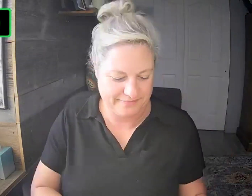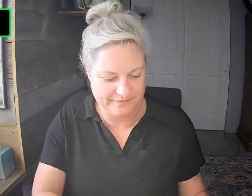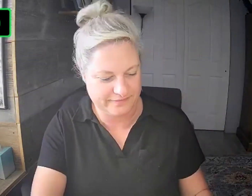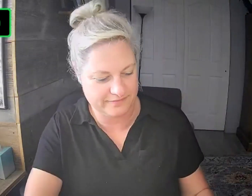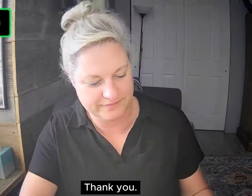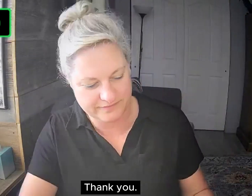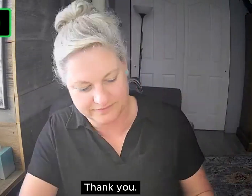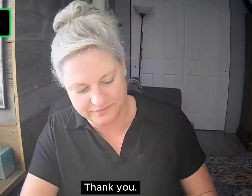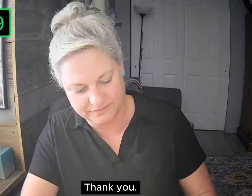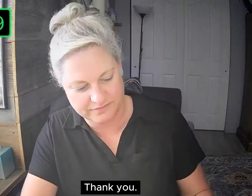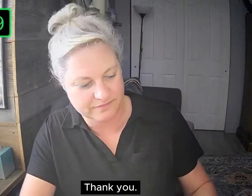Thank you.